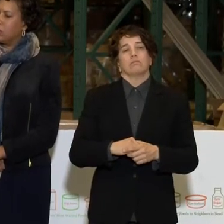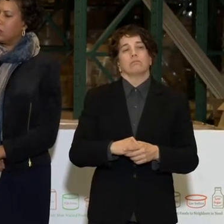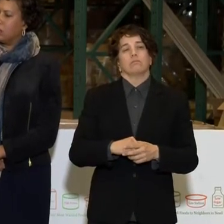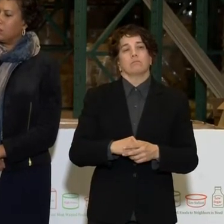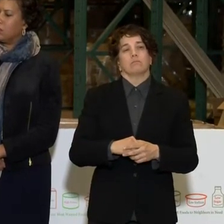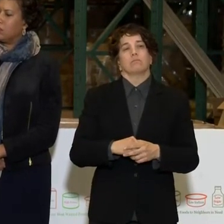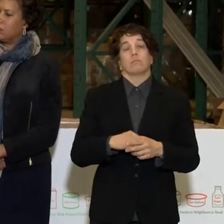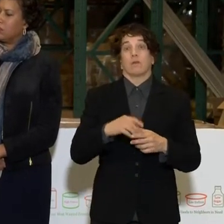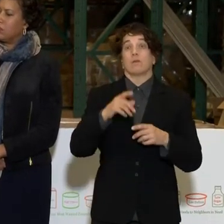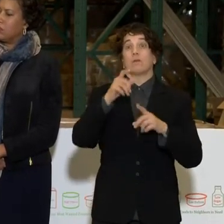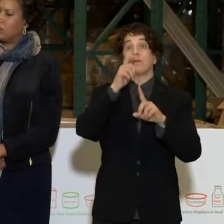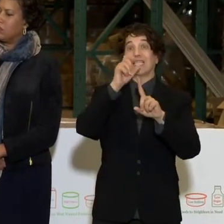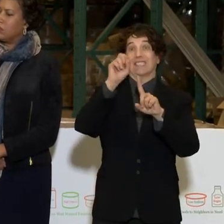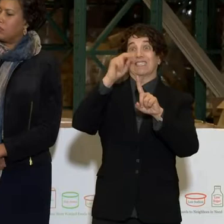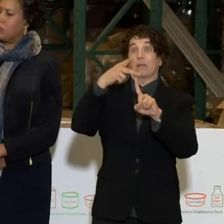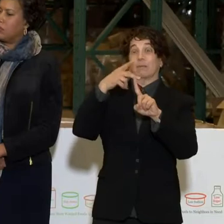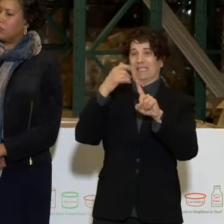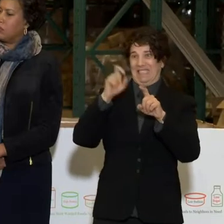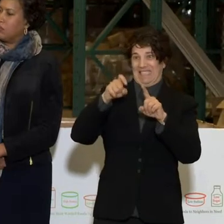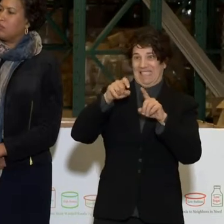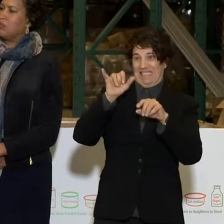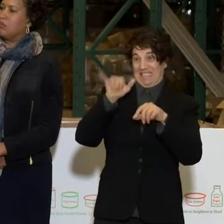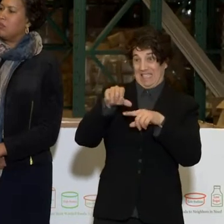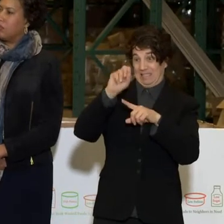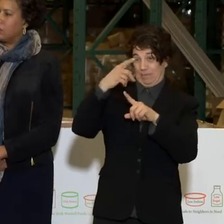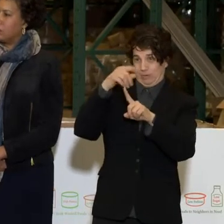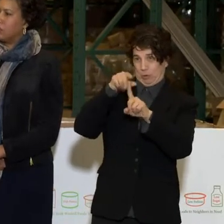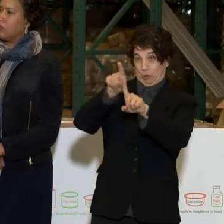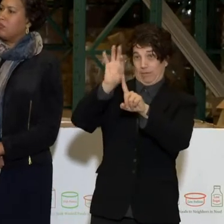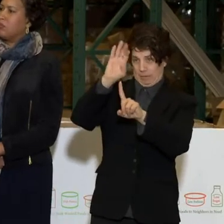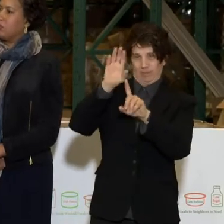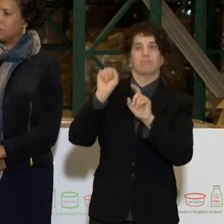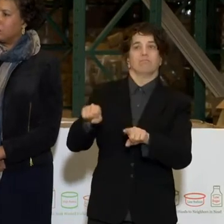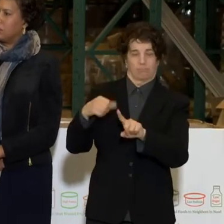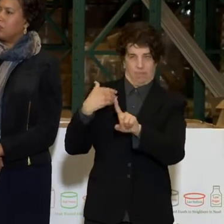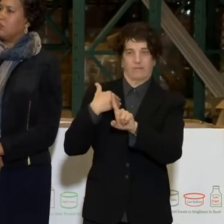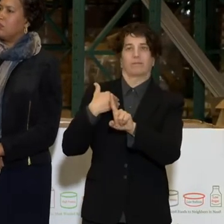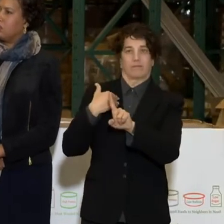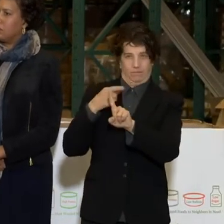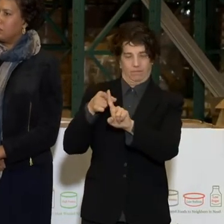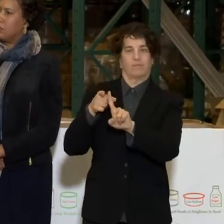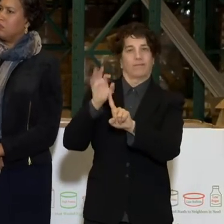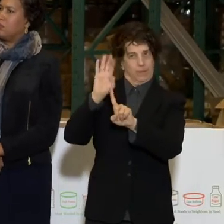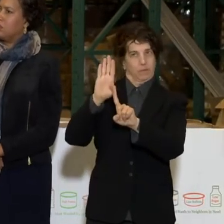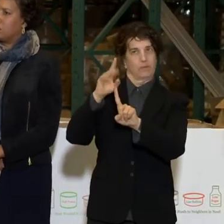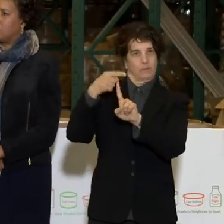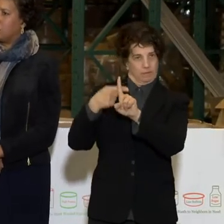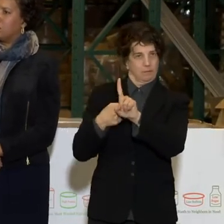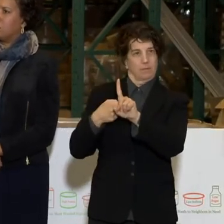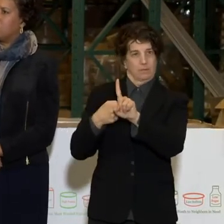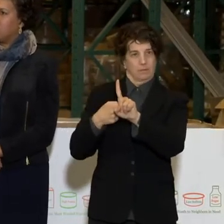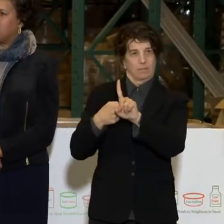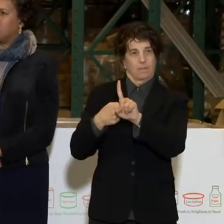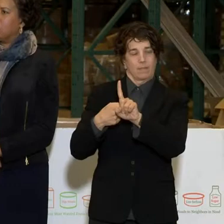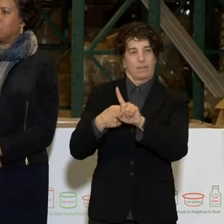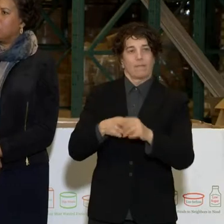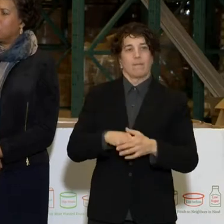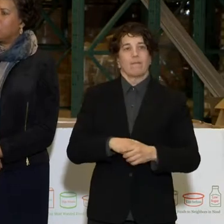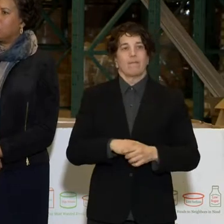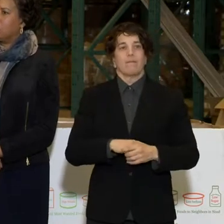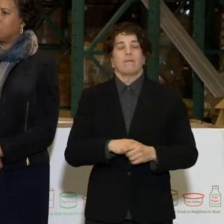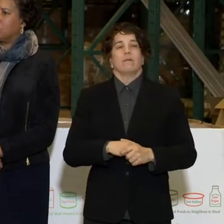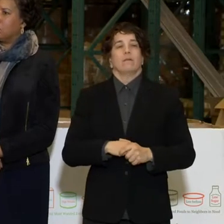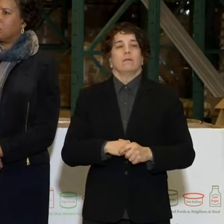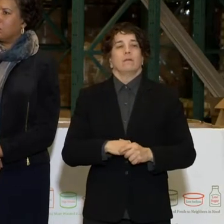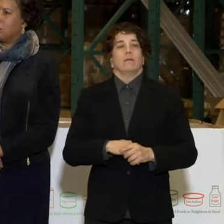of those who are taking action. Please don't stop. We hope you can stop when the shutdown comes to an end, and we hope that that's soon. But for right